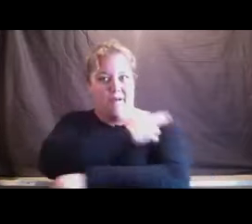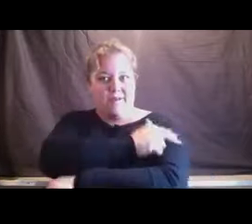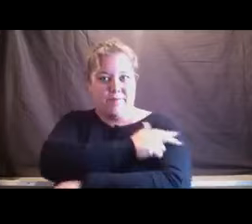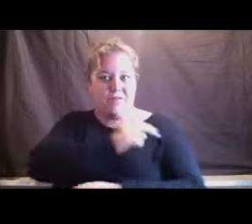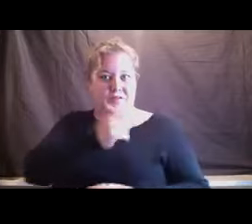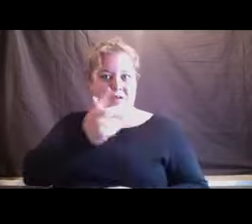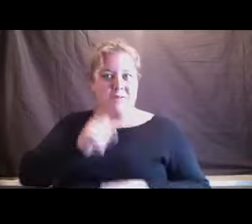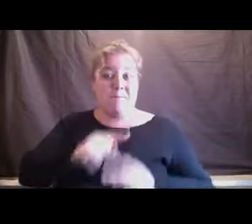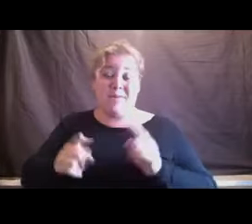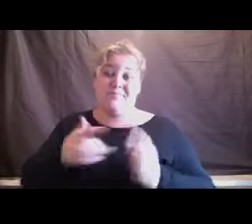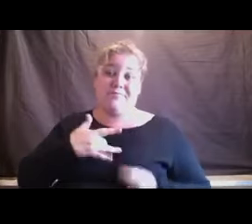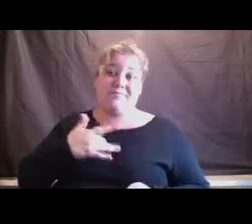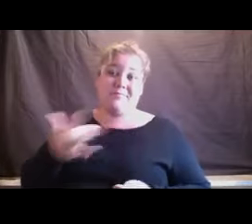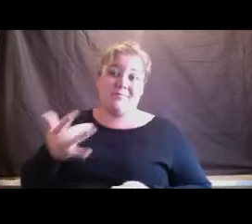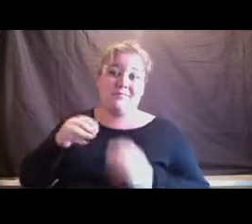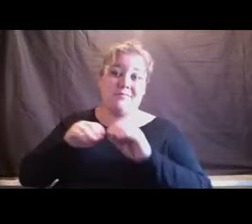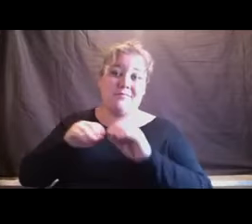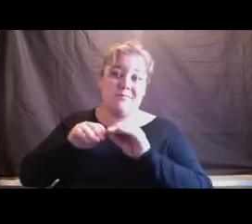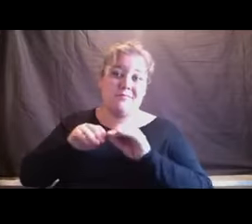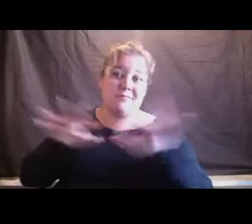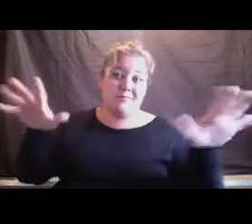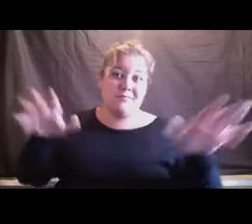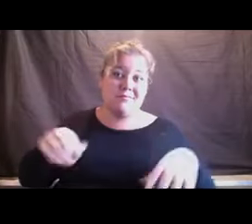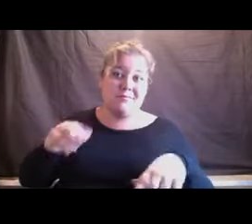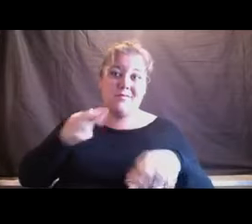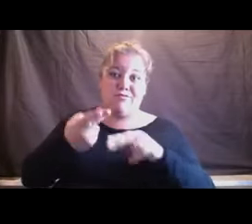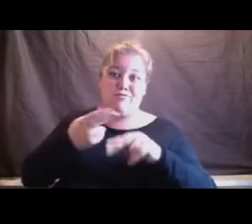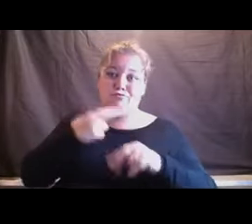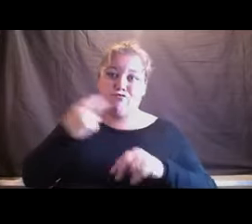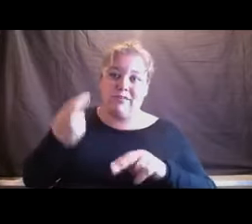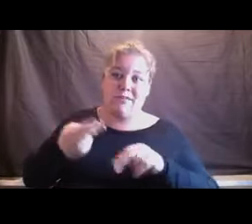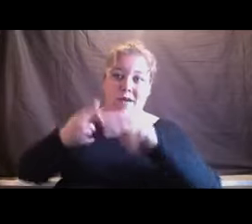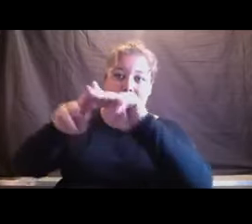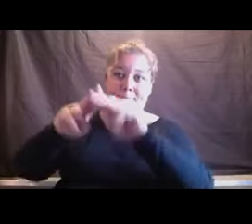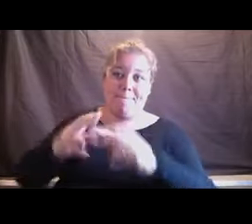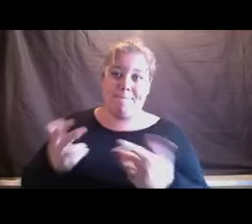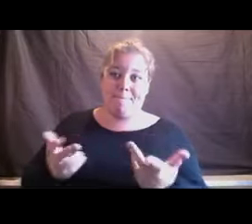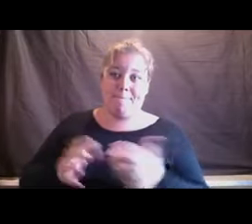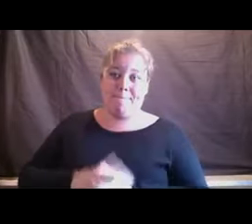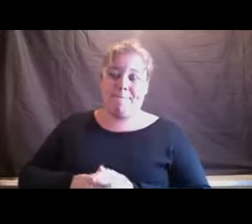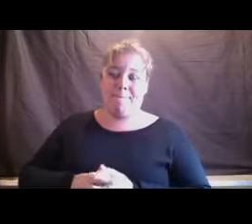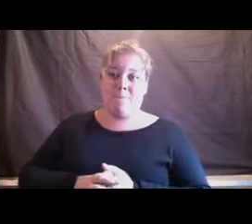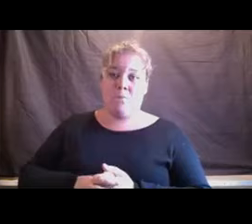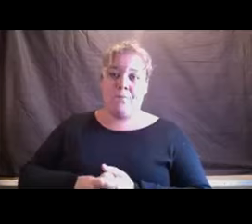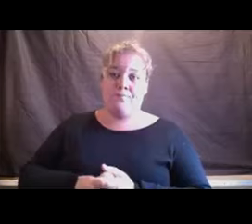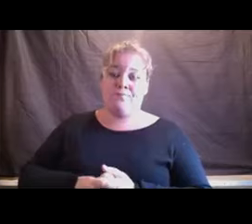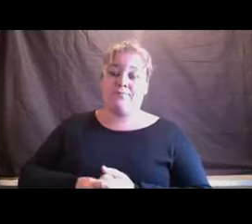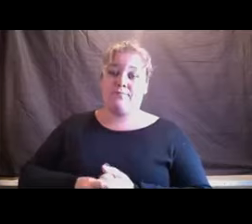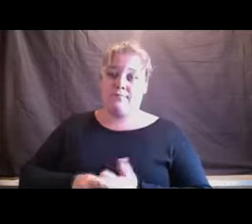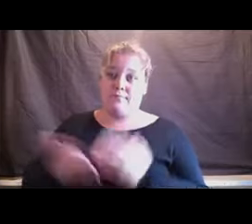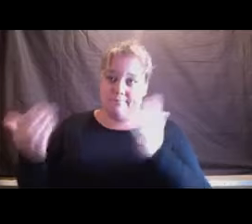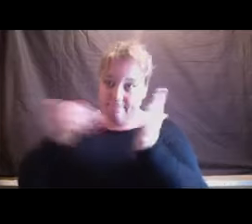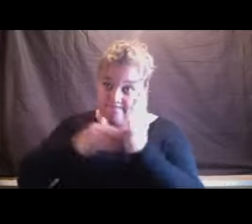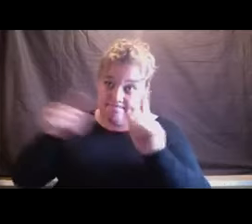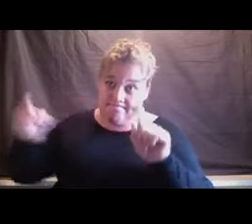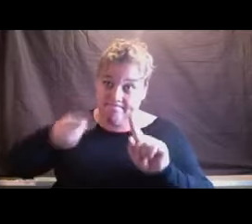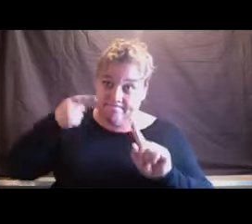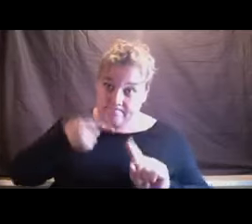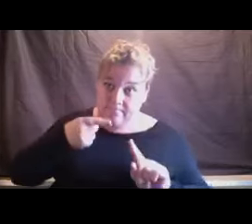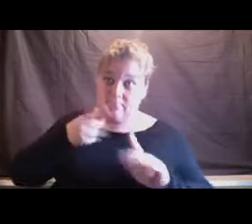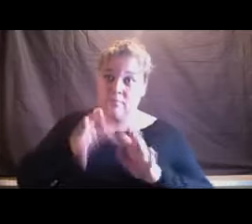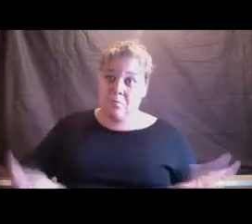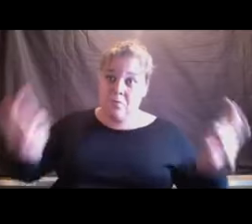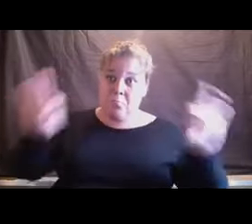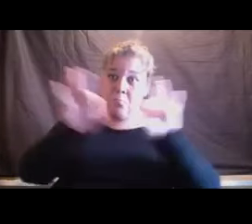it's the likelihood of spreading the virus goes up. So I think it comes back to understanding that risk,